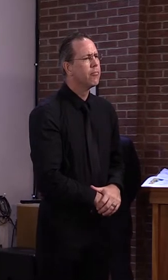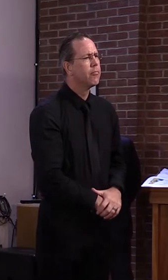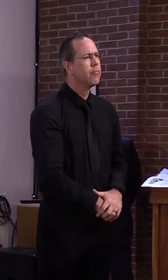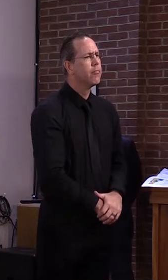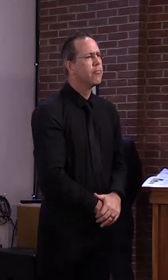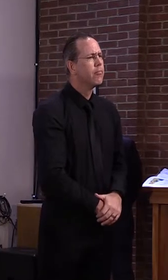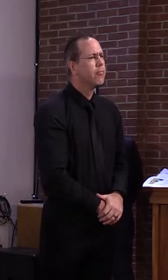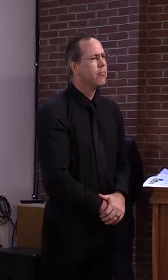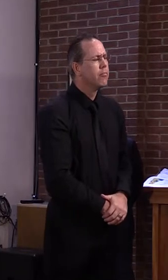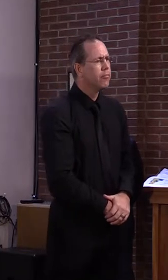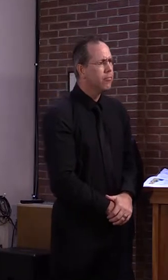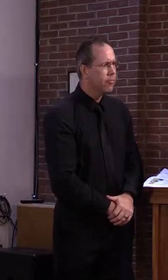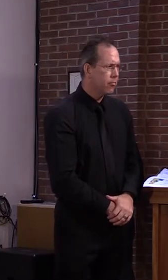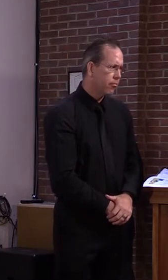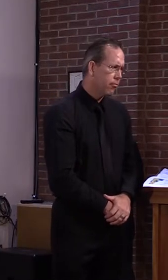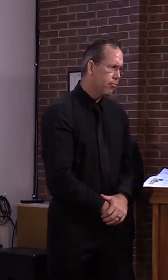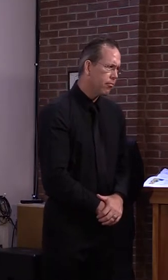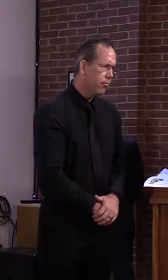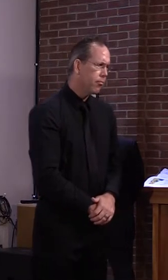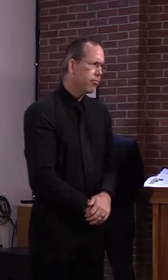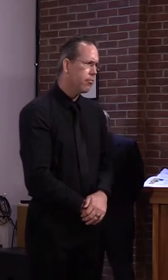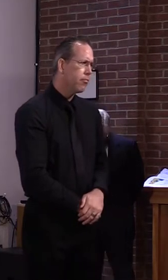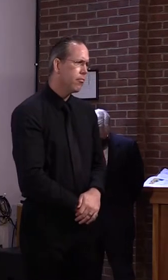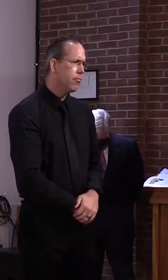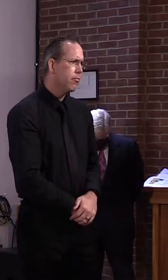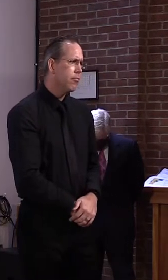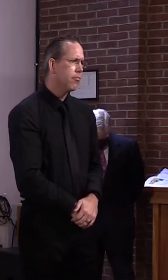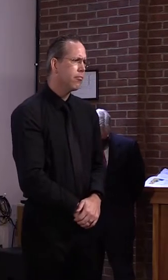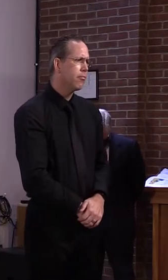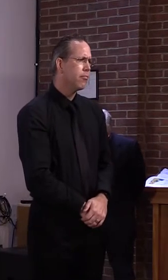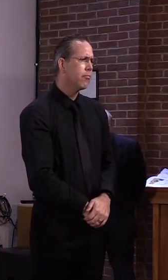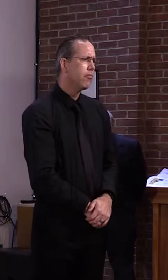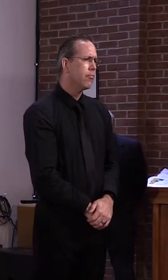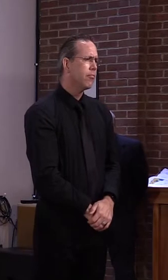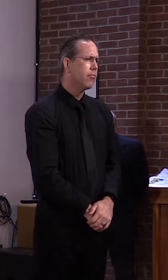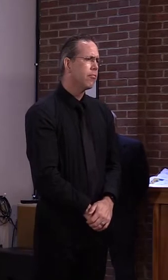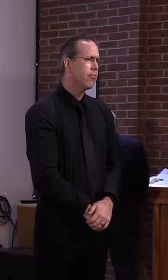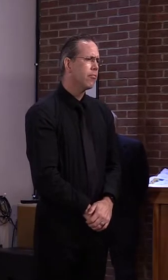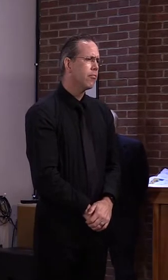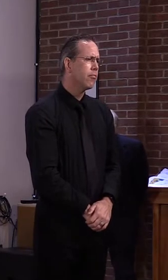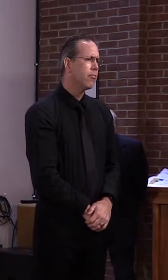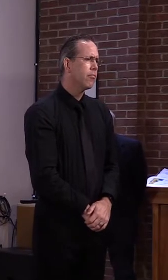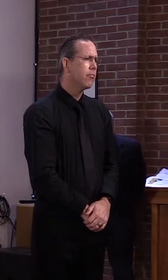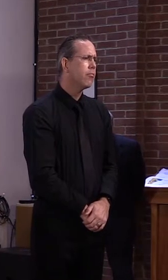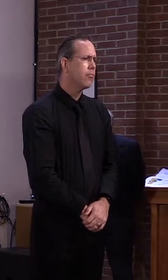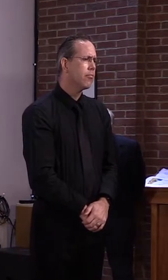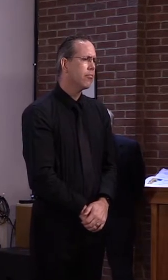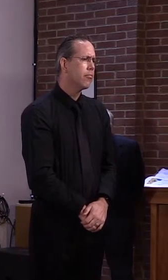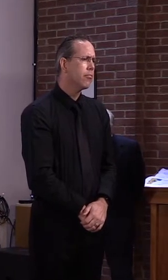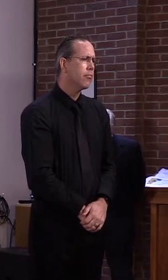for districts that had a lower enrollment, in large part due to homeschooling.